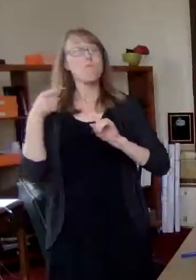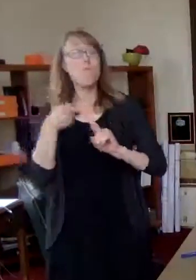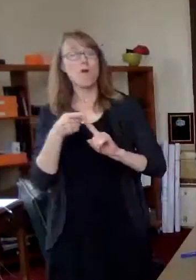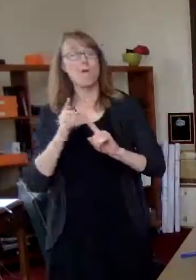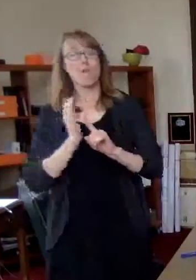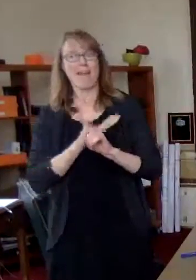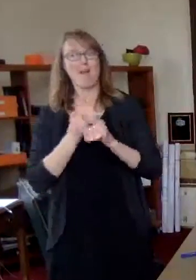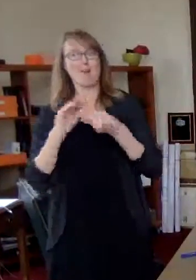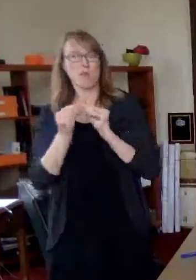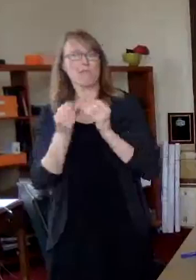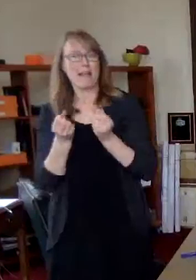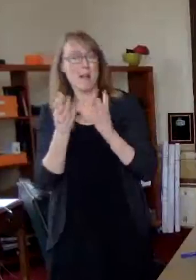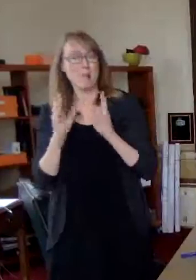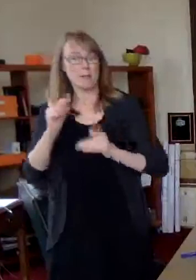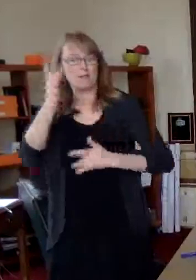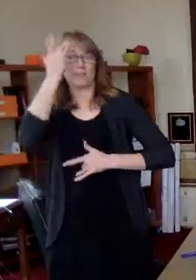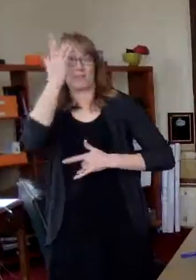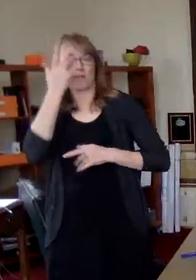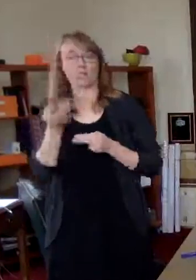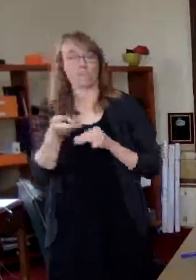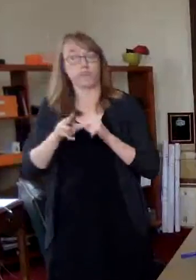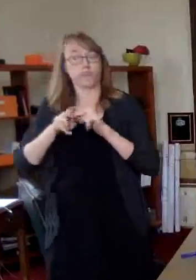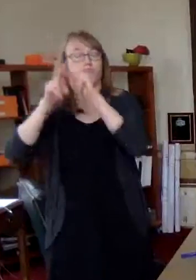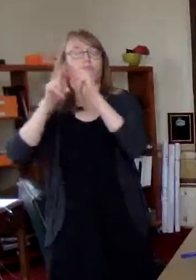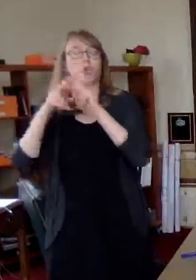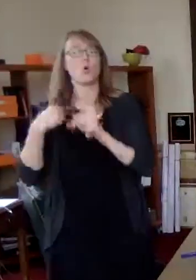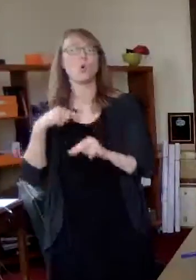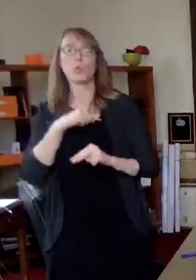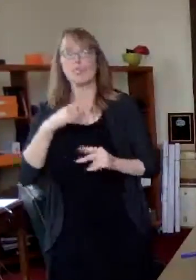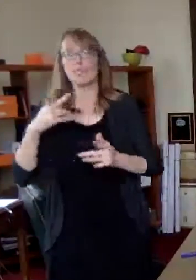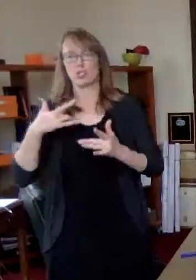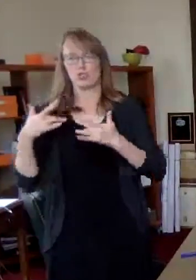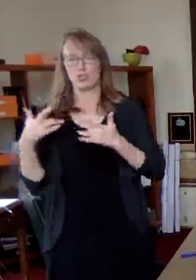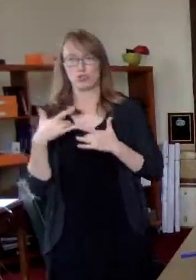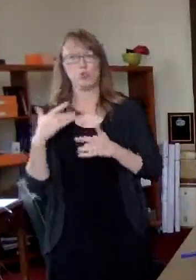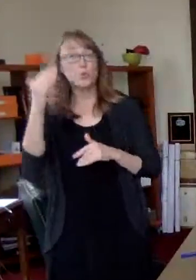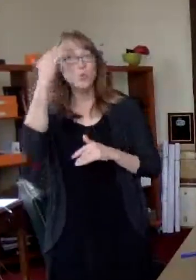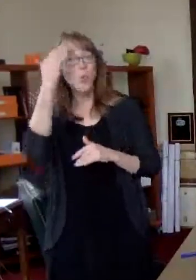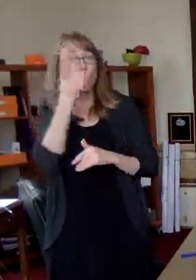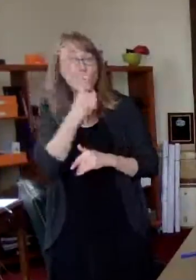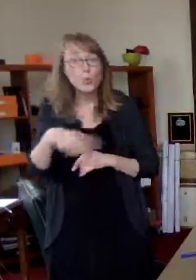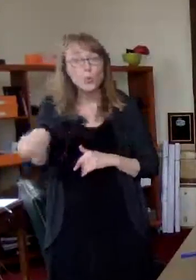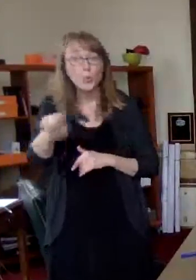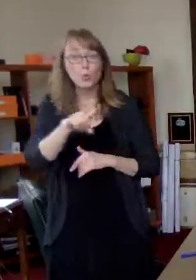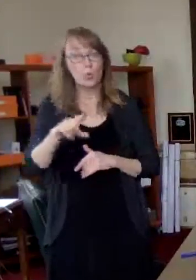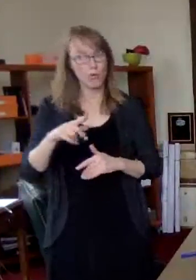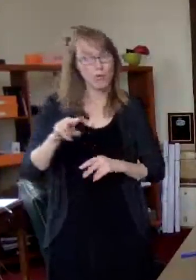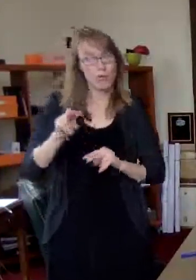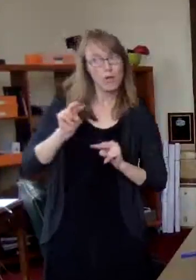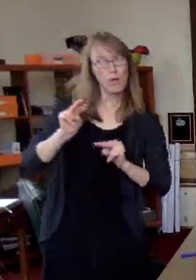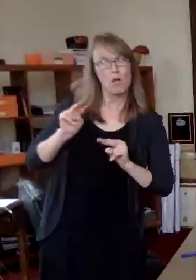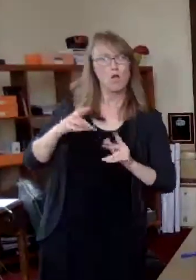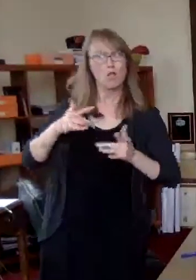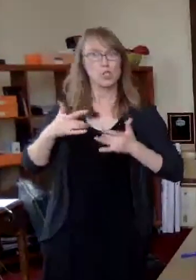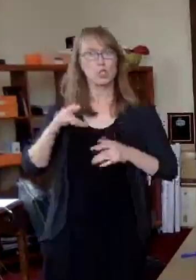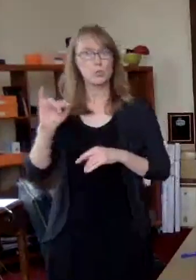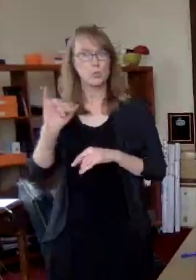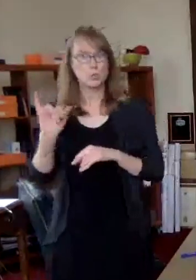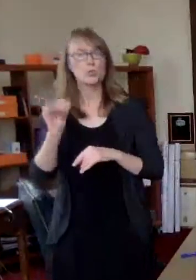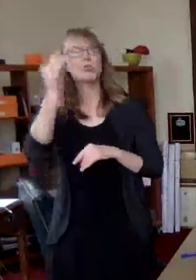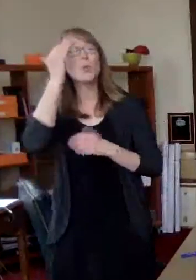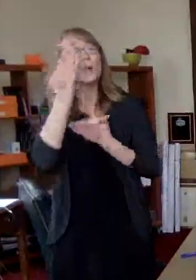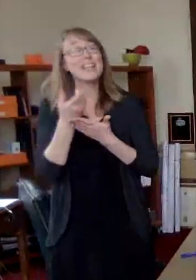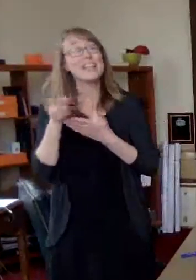concerned about that. So we're here to answer your questions. I'll give just a little recap. You know that last Saturday we issued